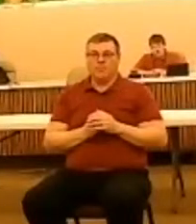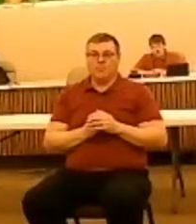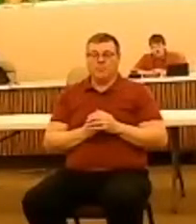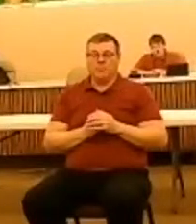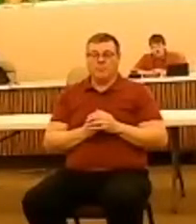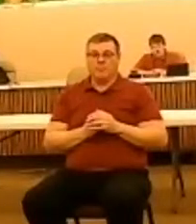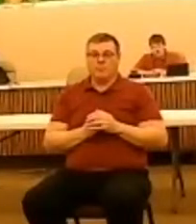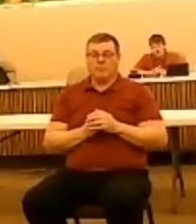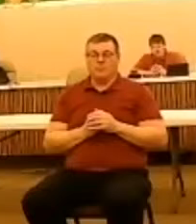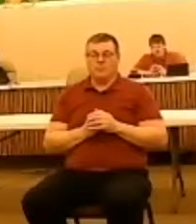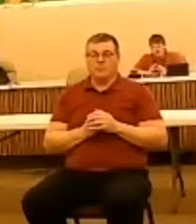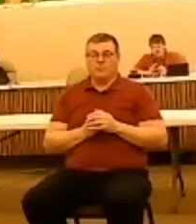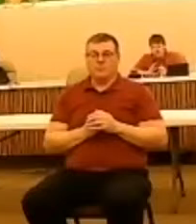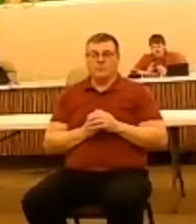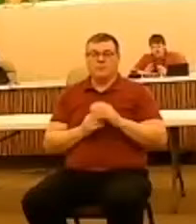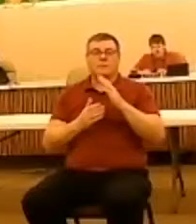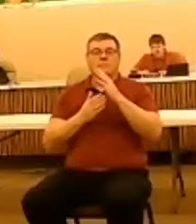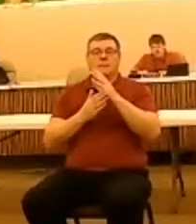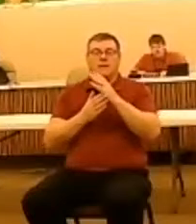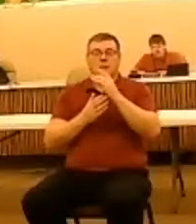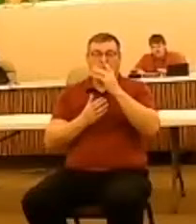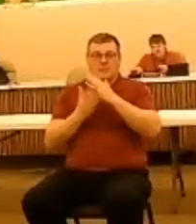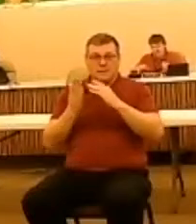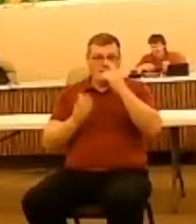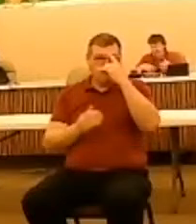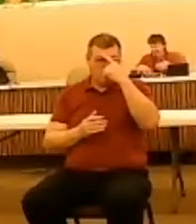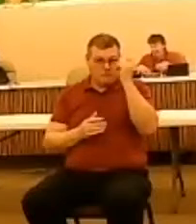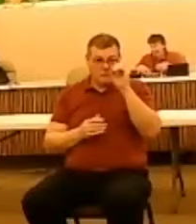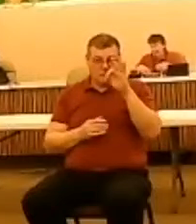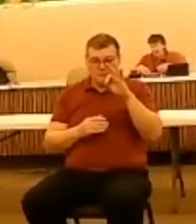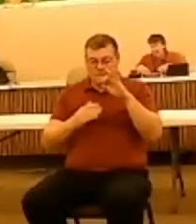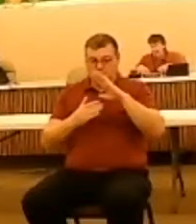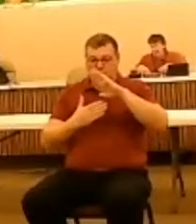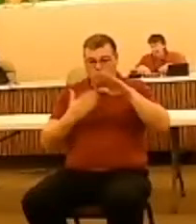there was some, because of all the